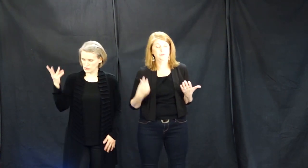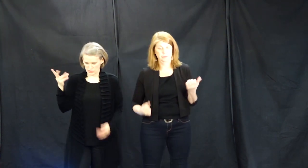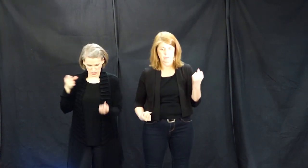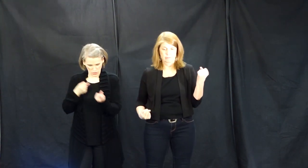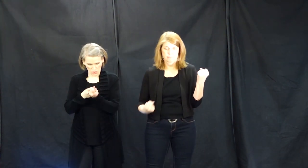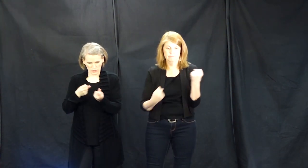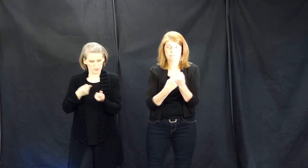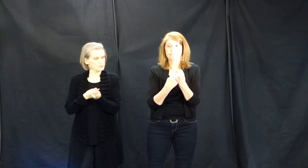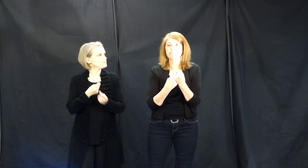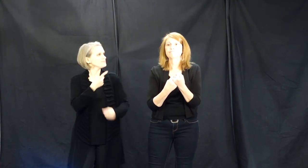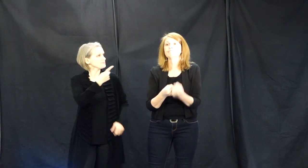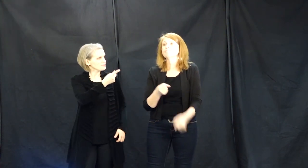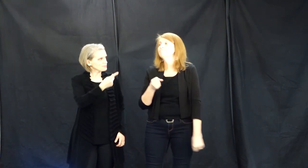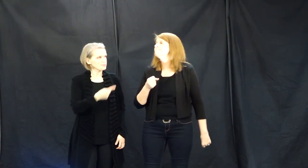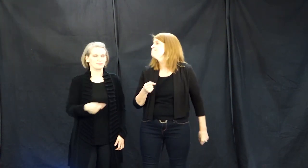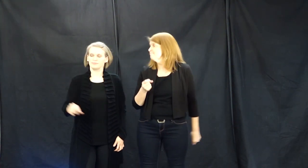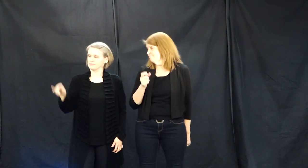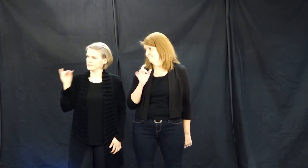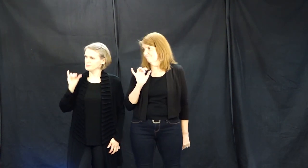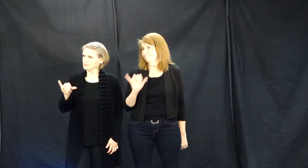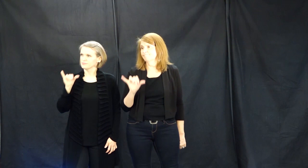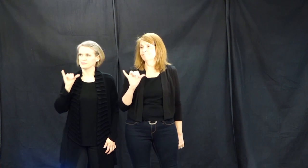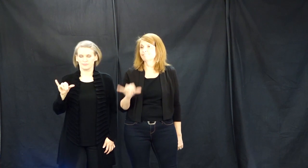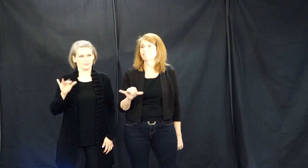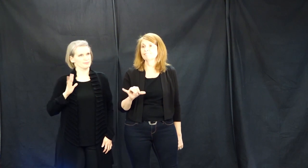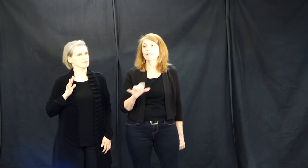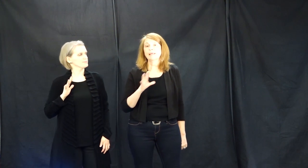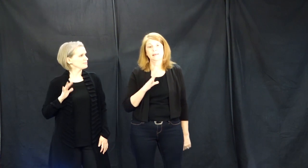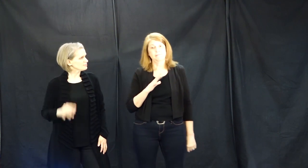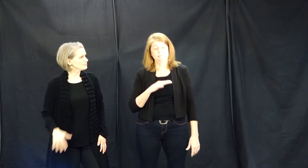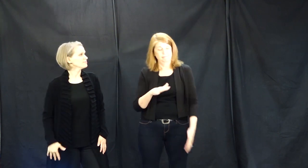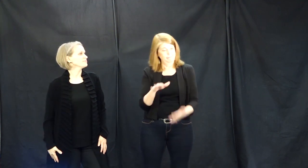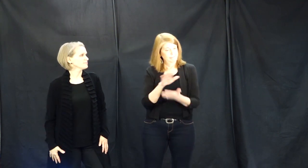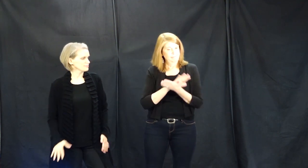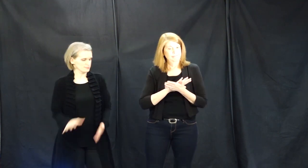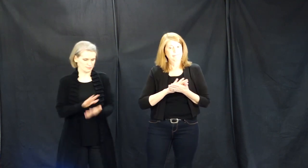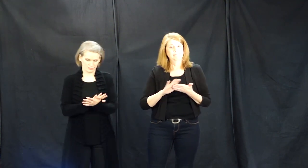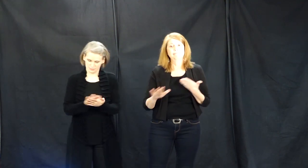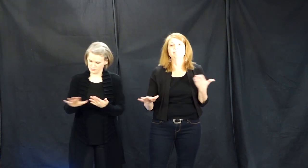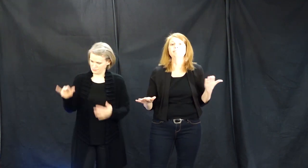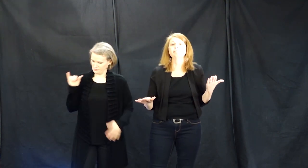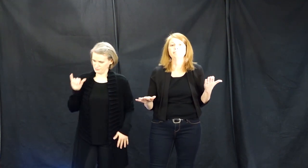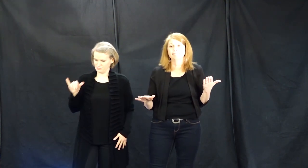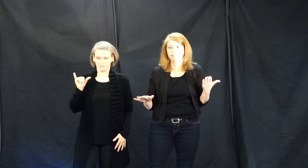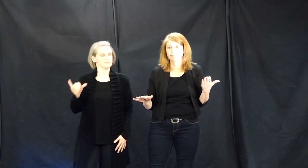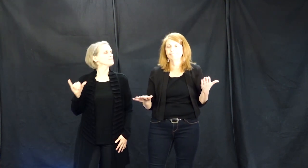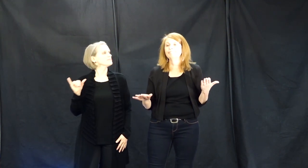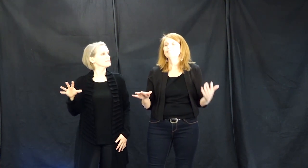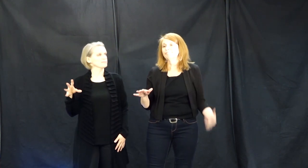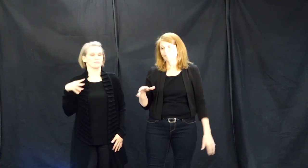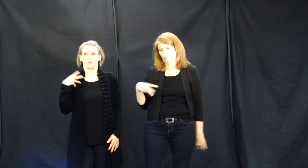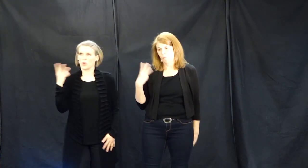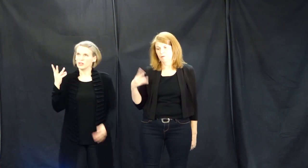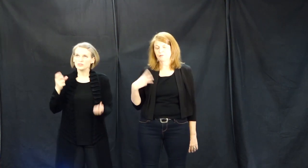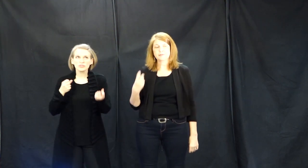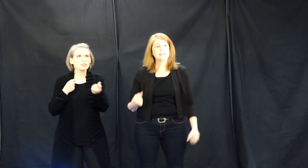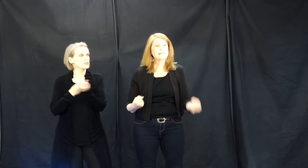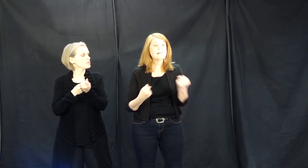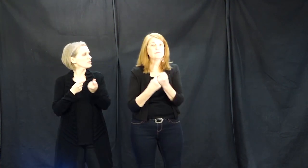Washington on your side. It must be nice, it must be nice to have Washington on